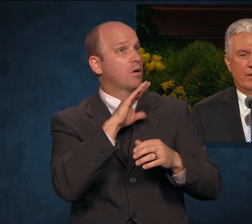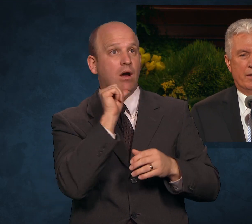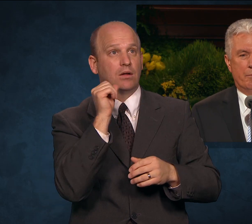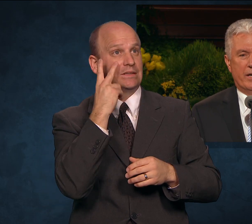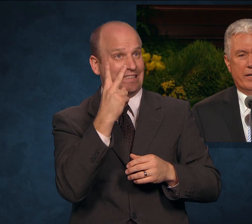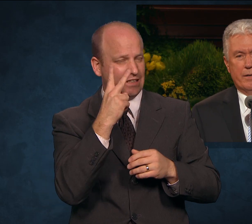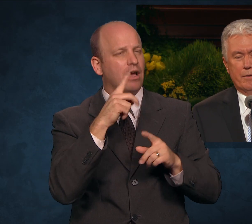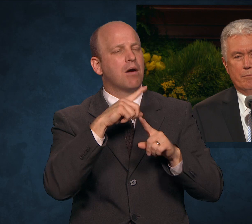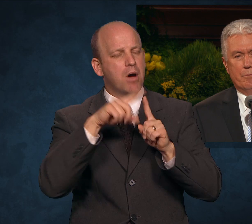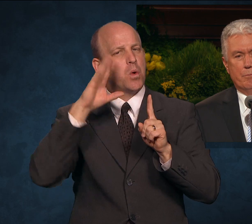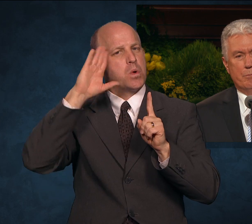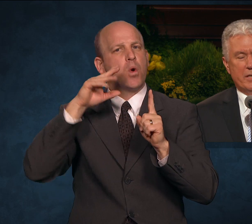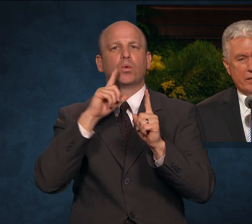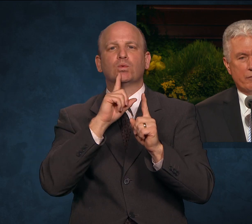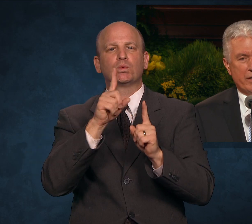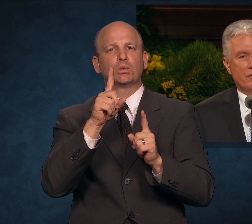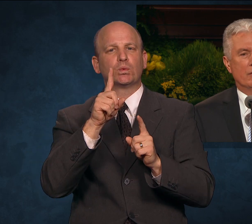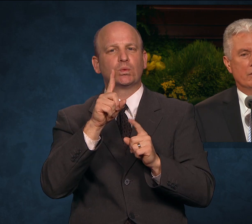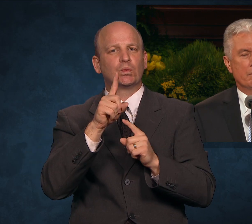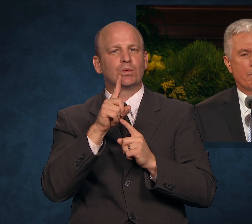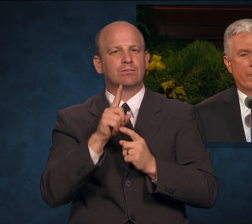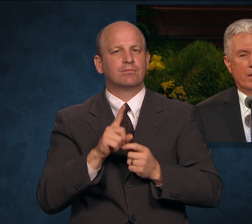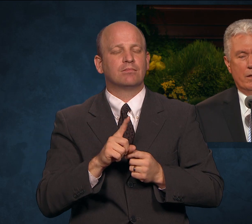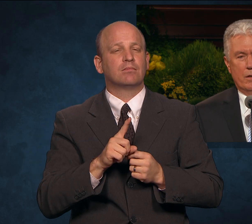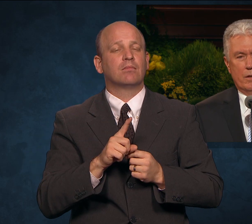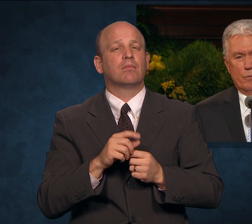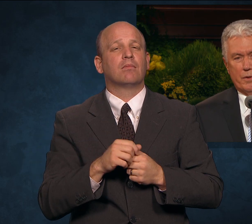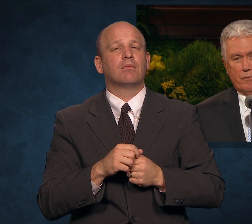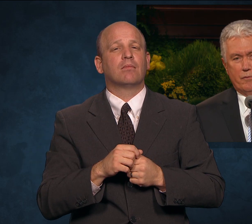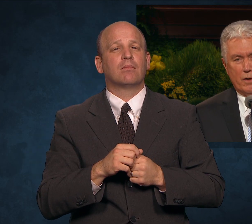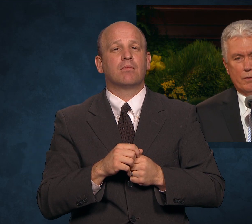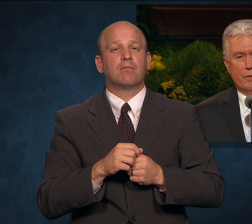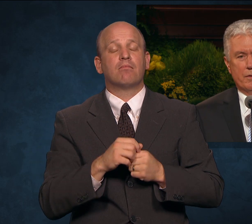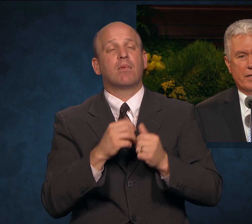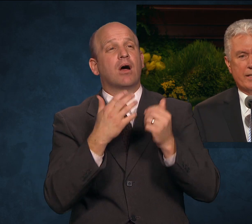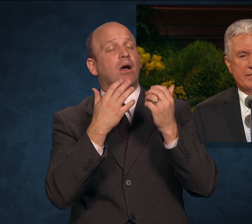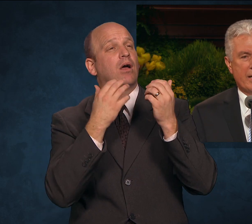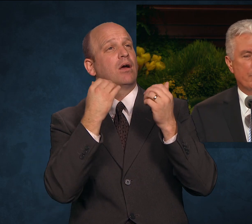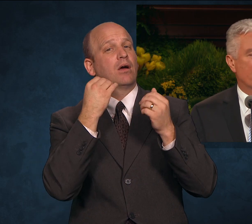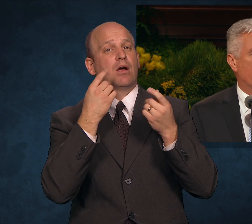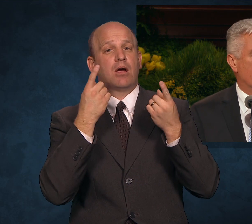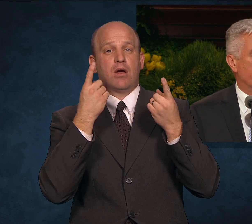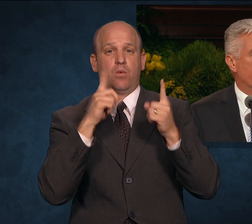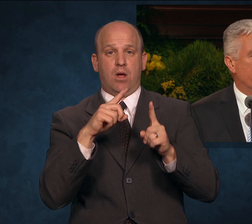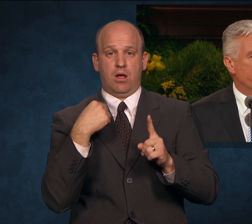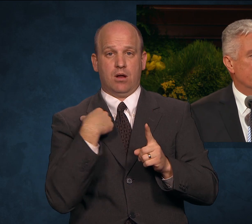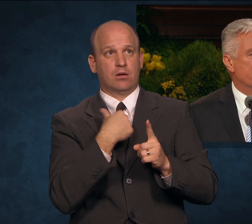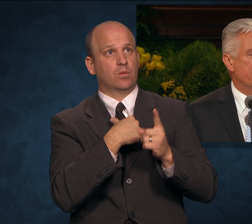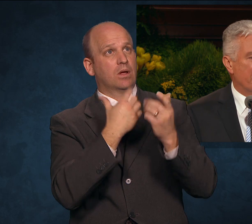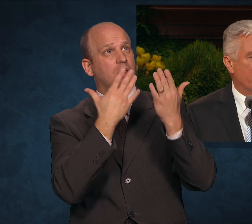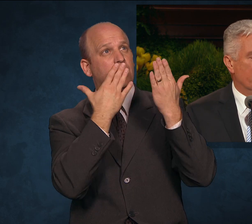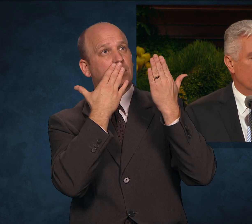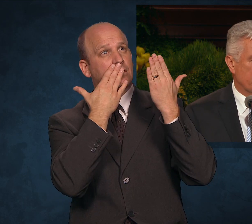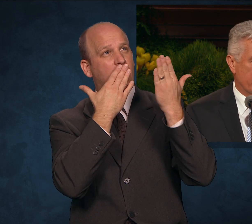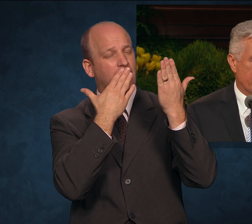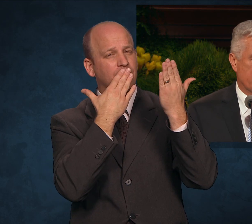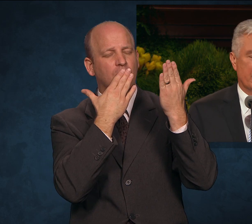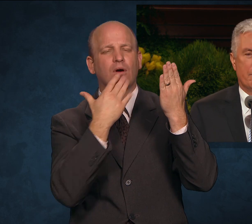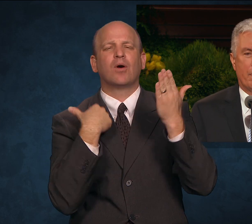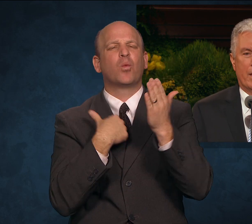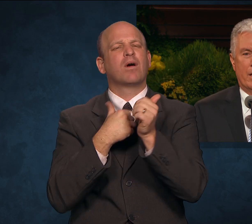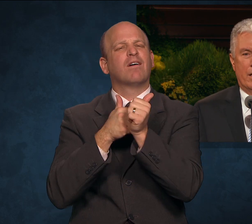true by being grateful we follow the example of our beloved savior